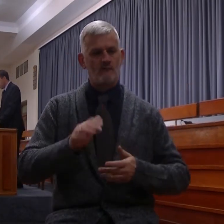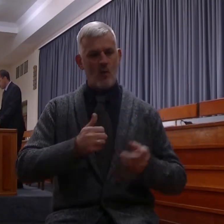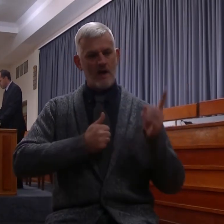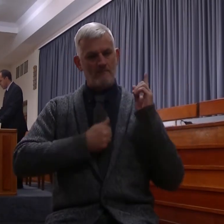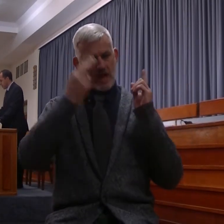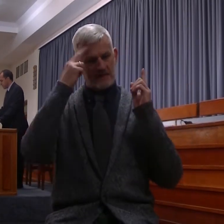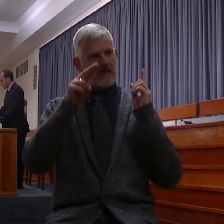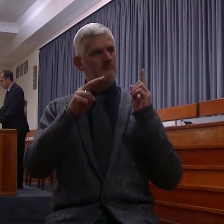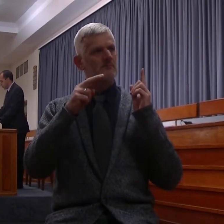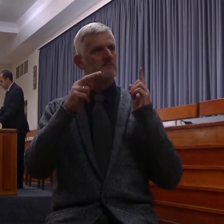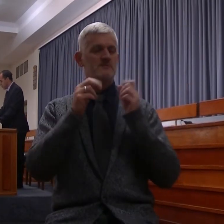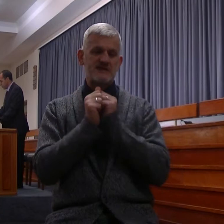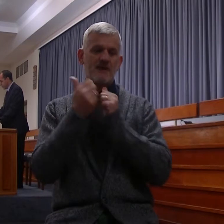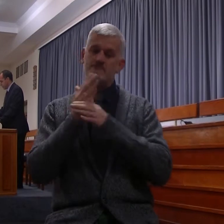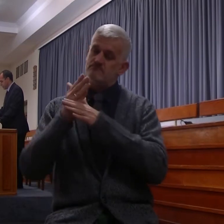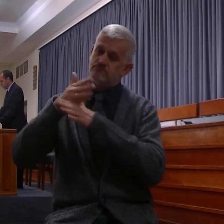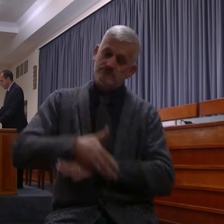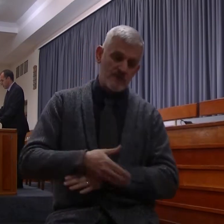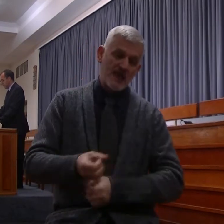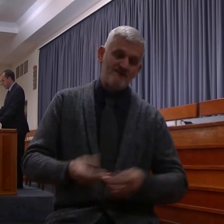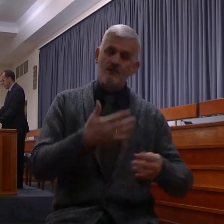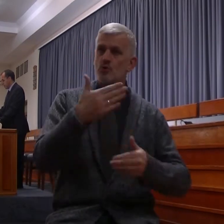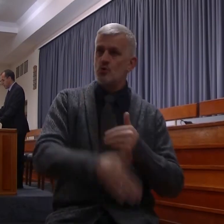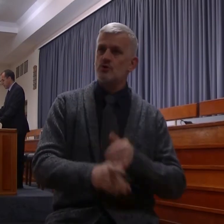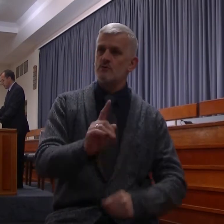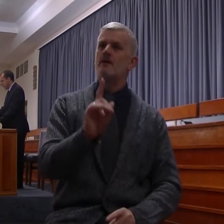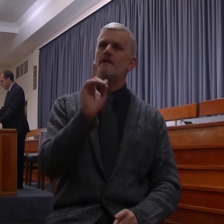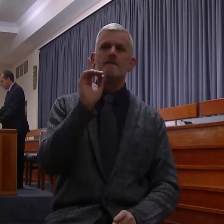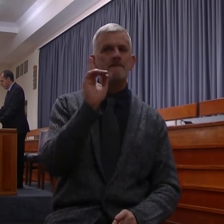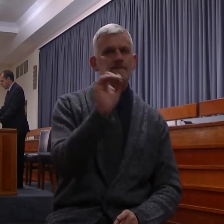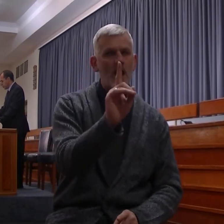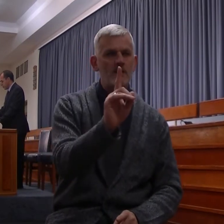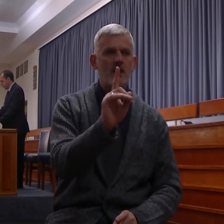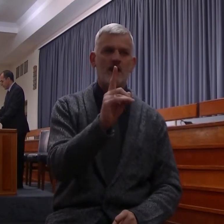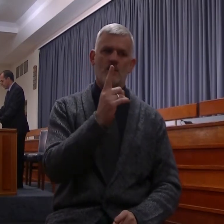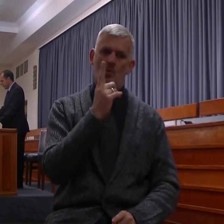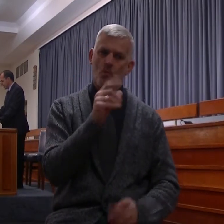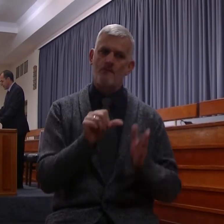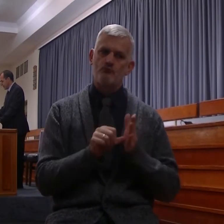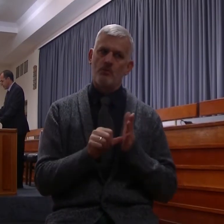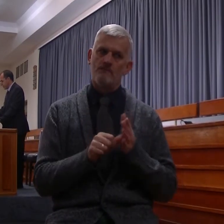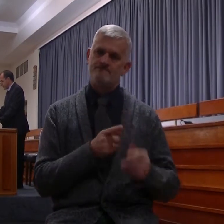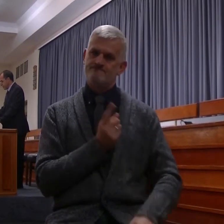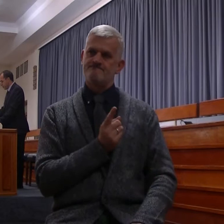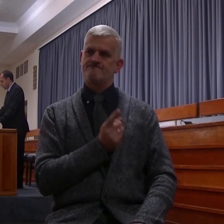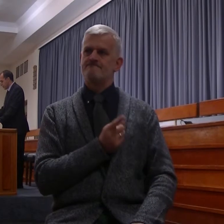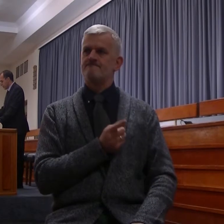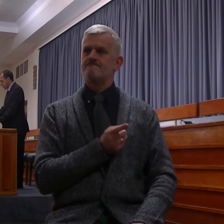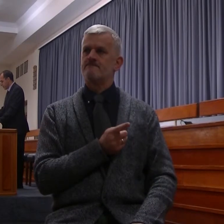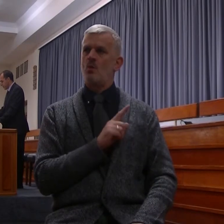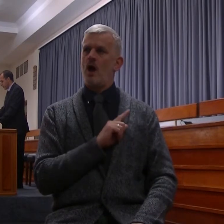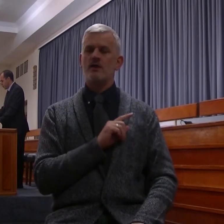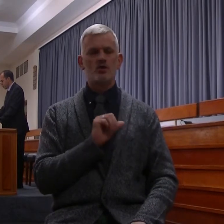hast labored and hast not fainted. Nevertheless, I have somewhat against thee, because